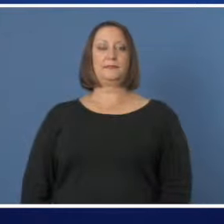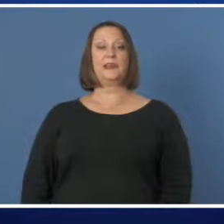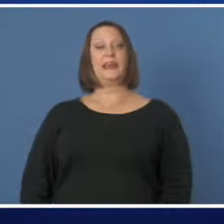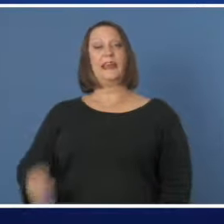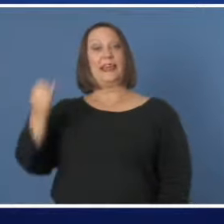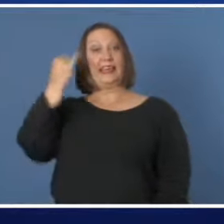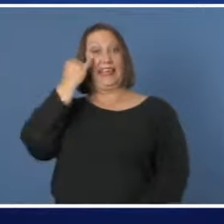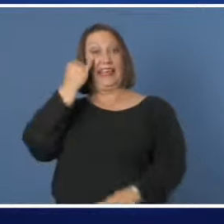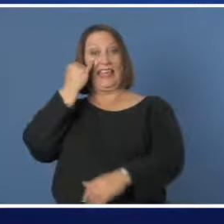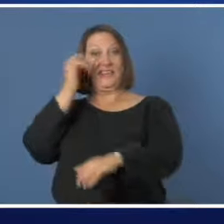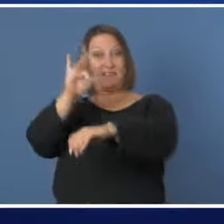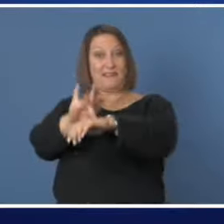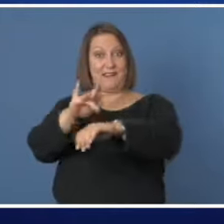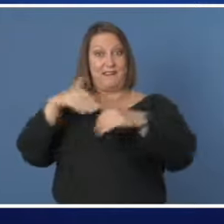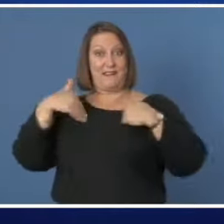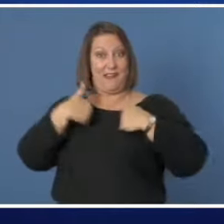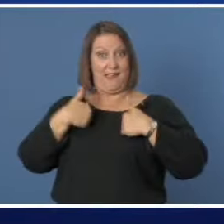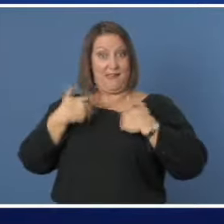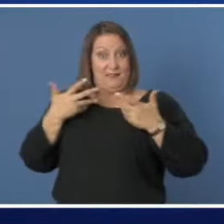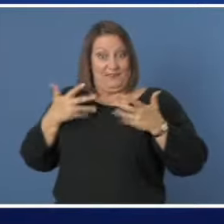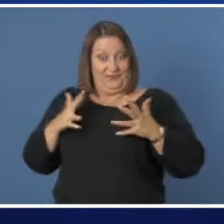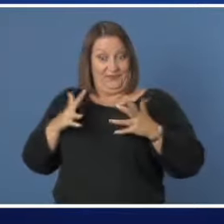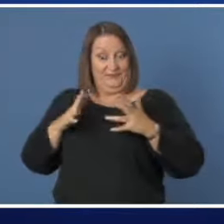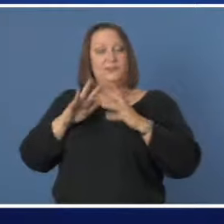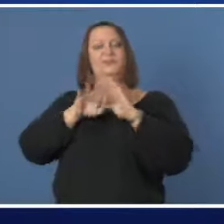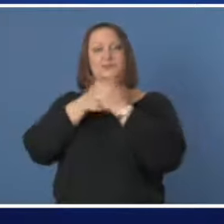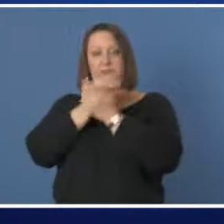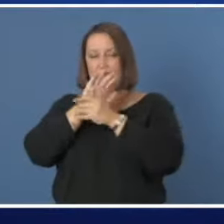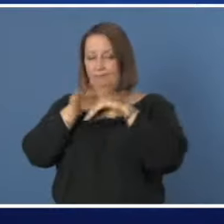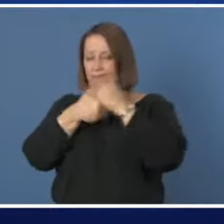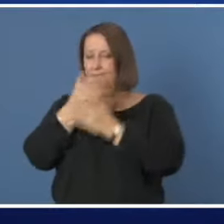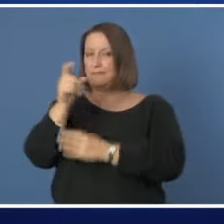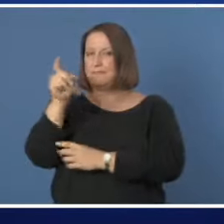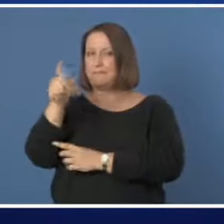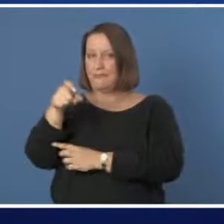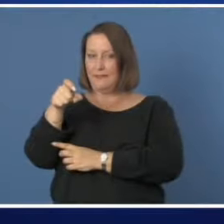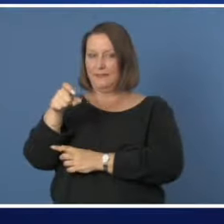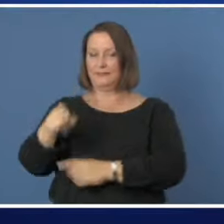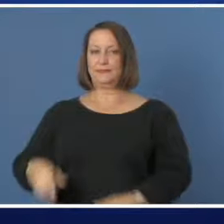Wash hands after every contact with animals Wash